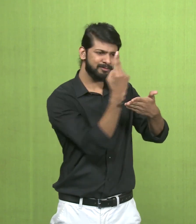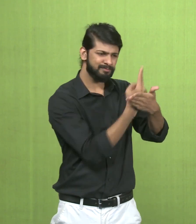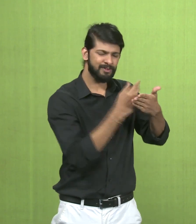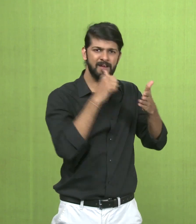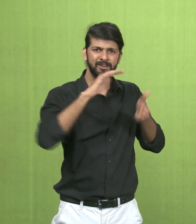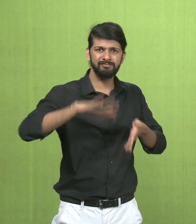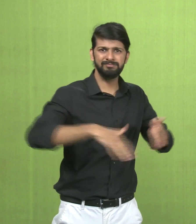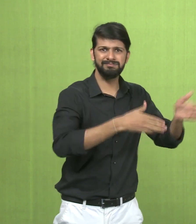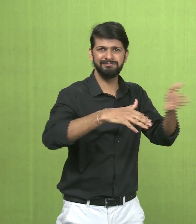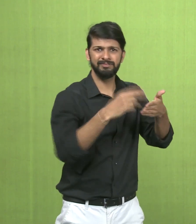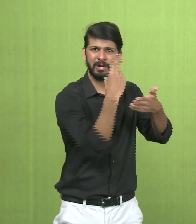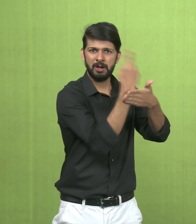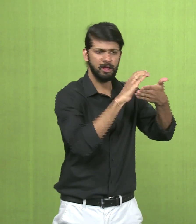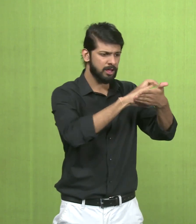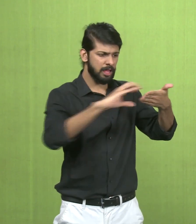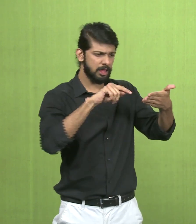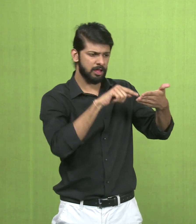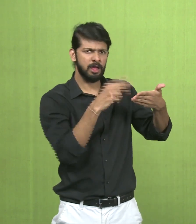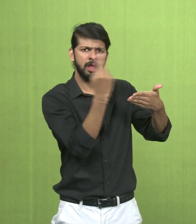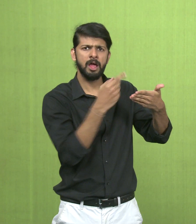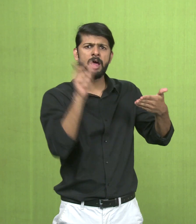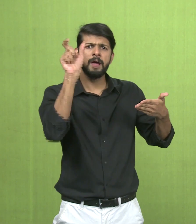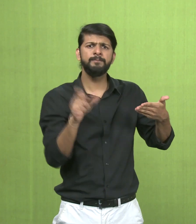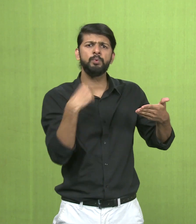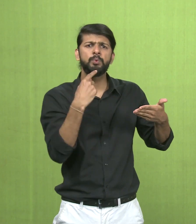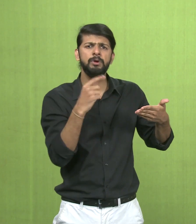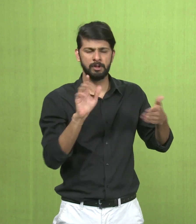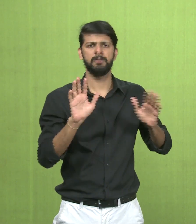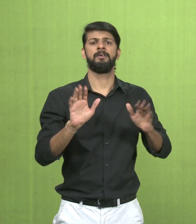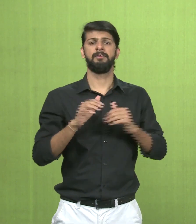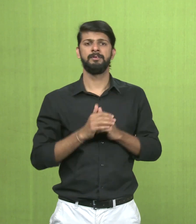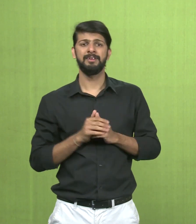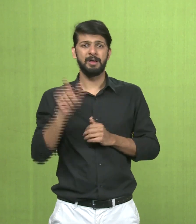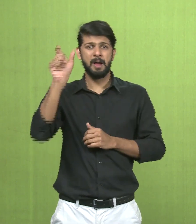Akbar crossing the Ganges illustration is taken from